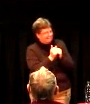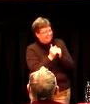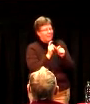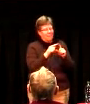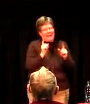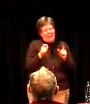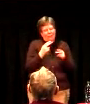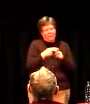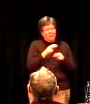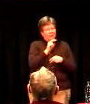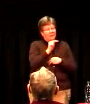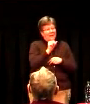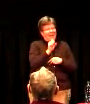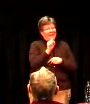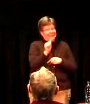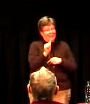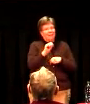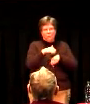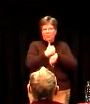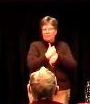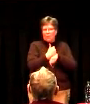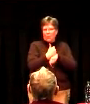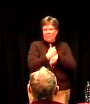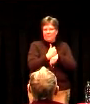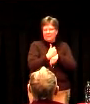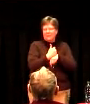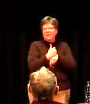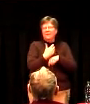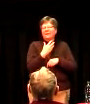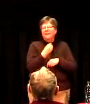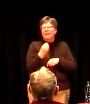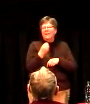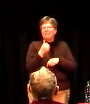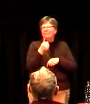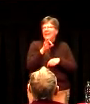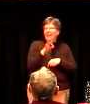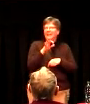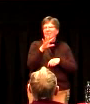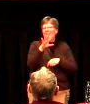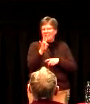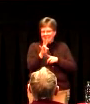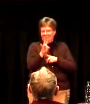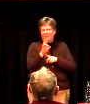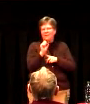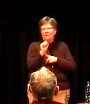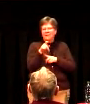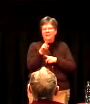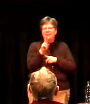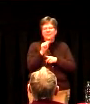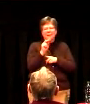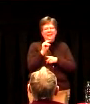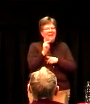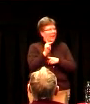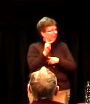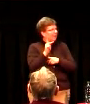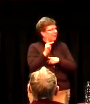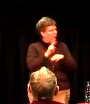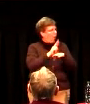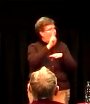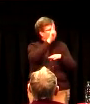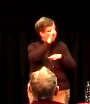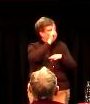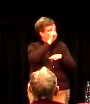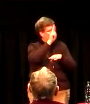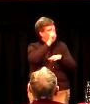but I have to mention that NASA was formed. In 1957, Sputnik launched, and pretty